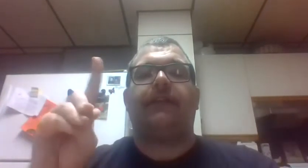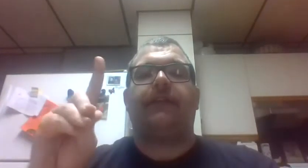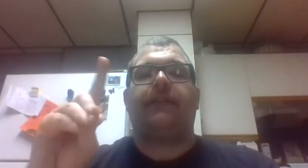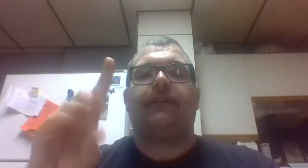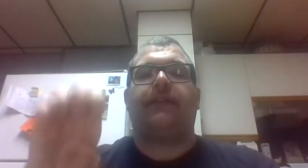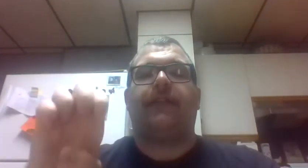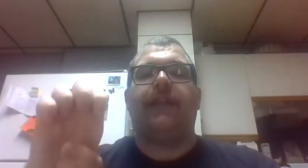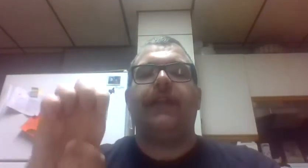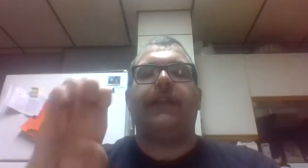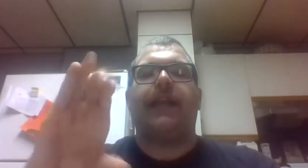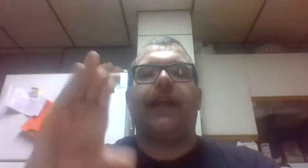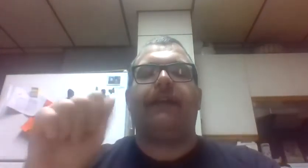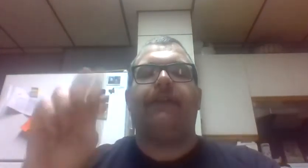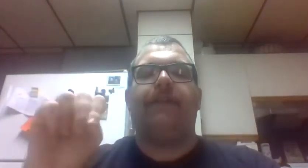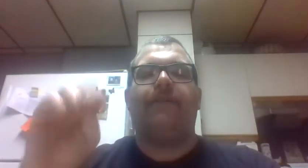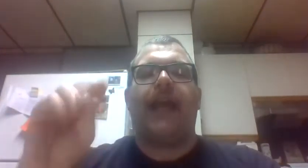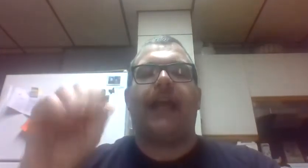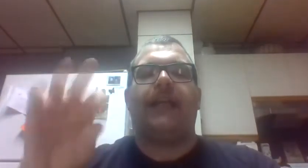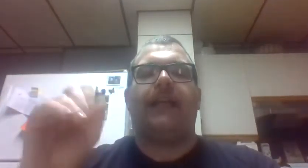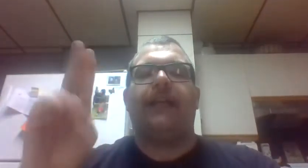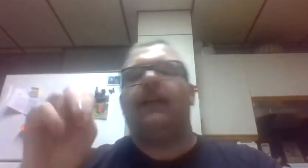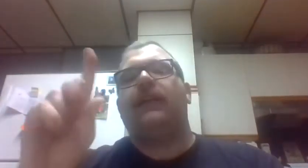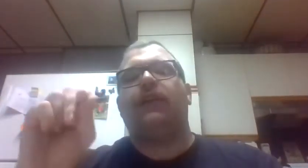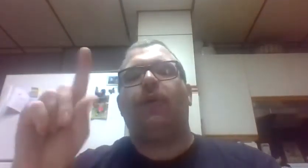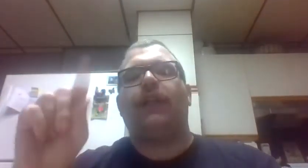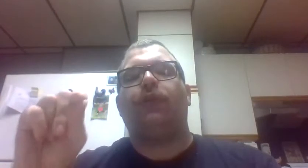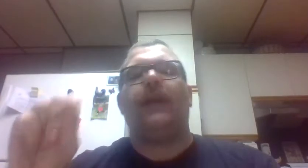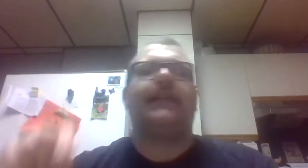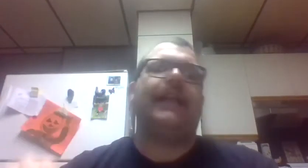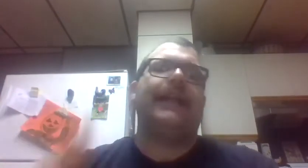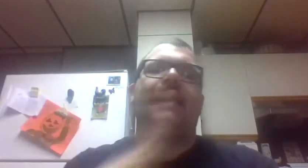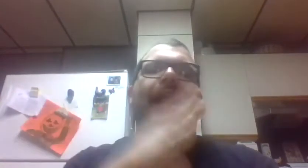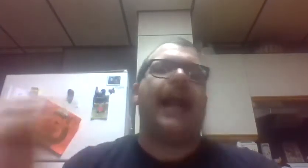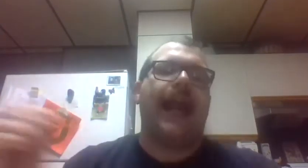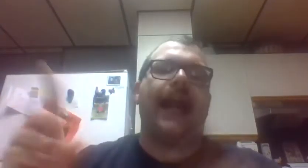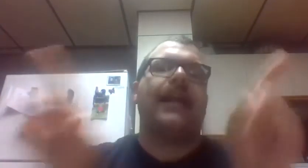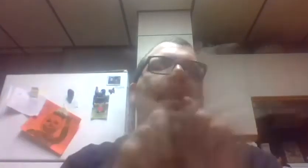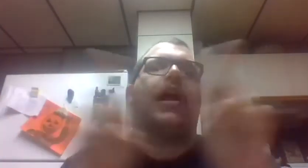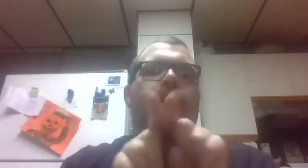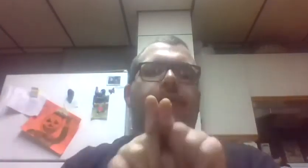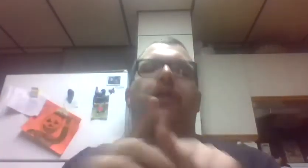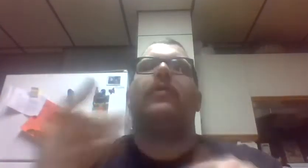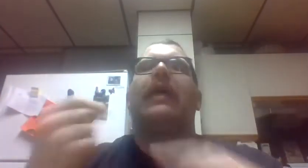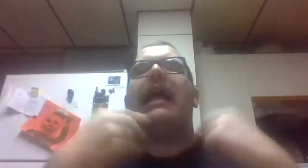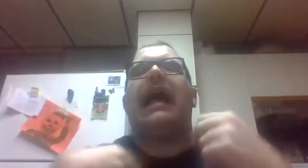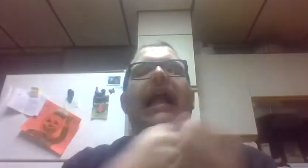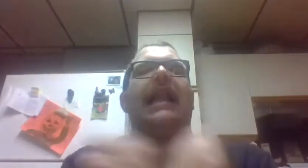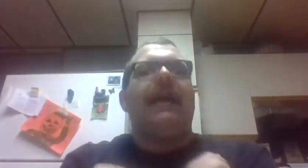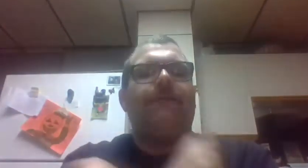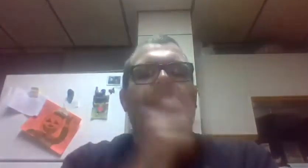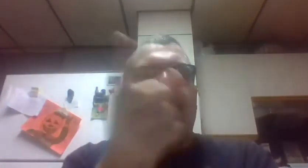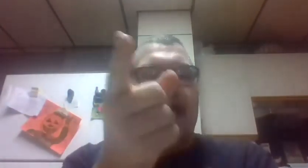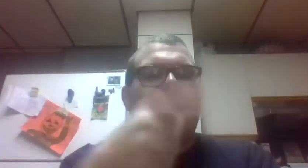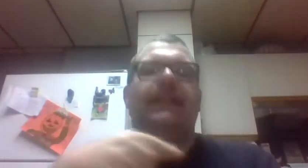-Chang Fan 2020. And also, I love you guys.